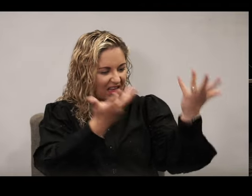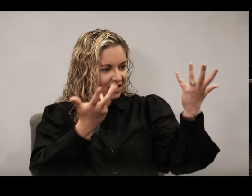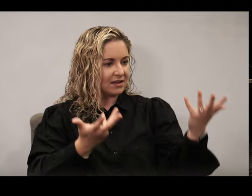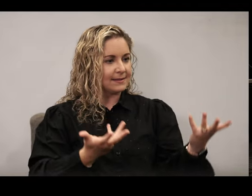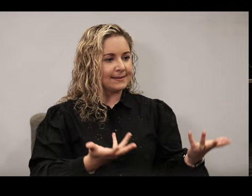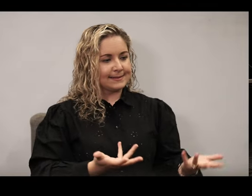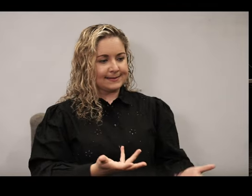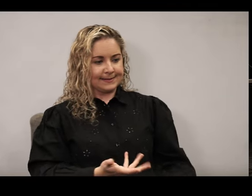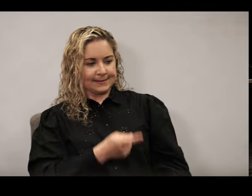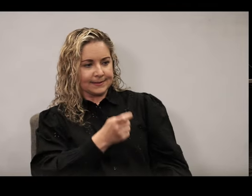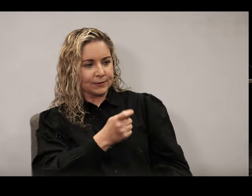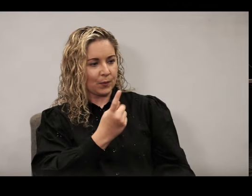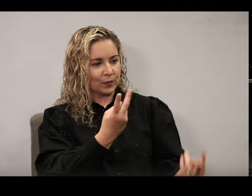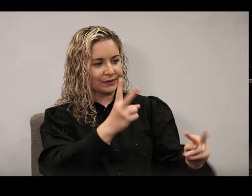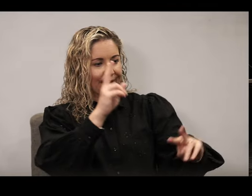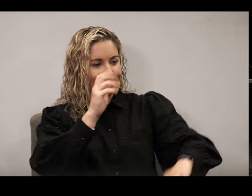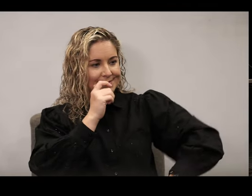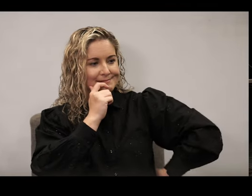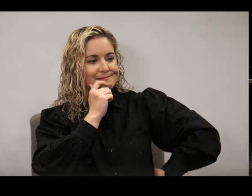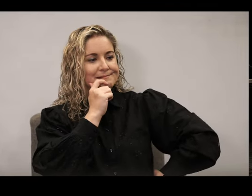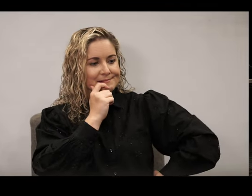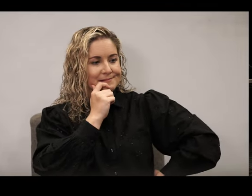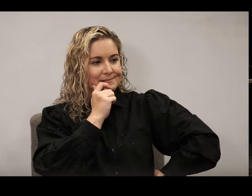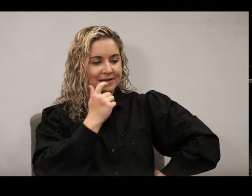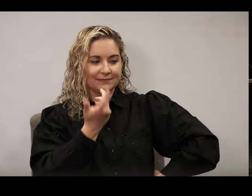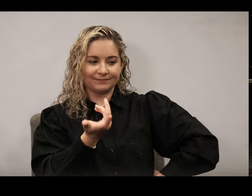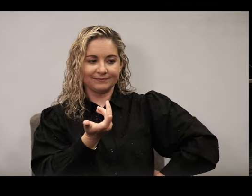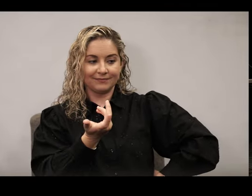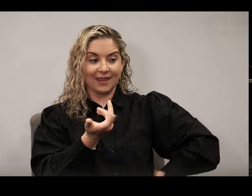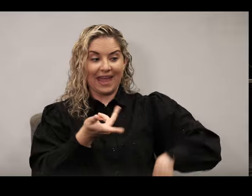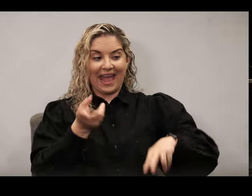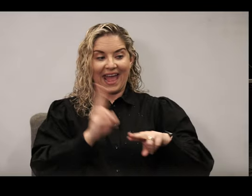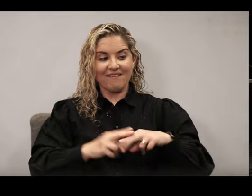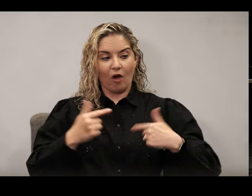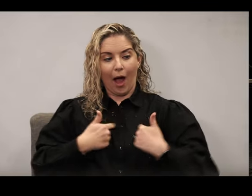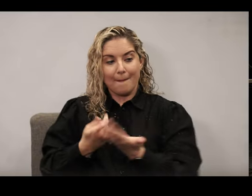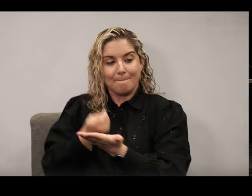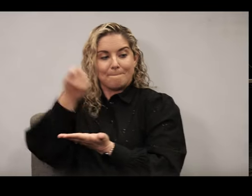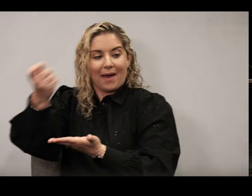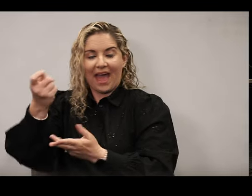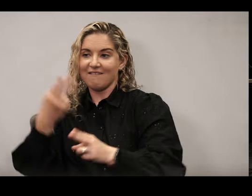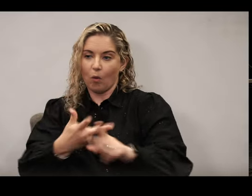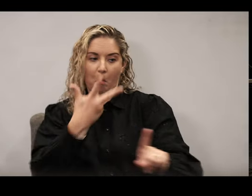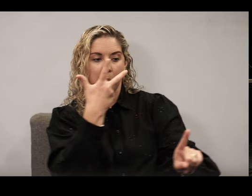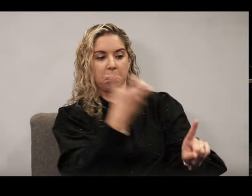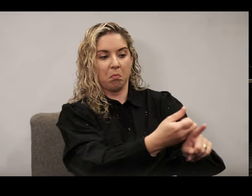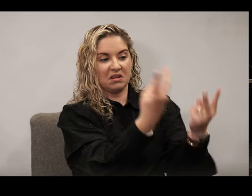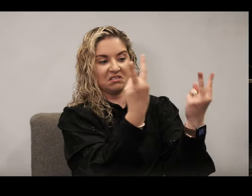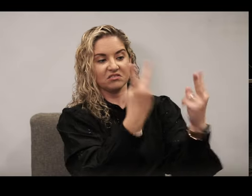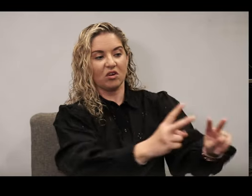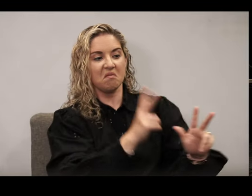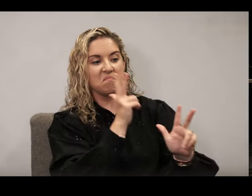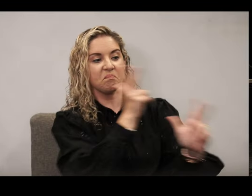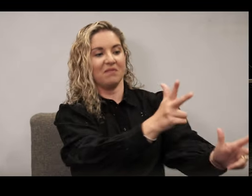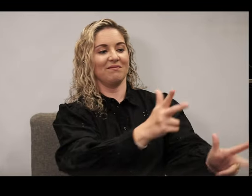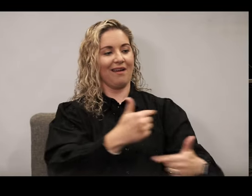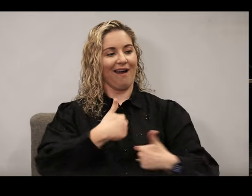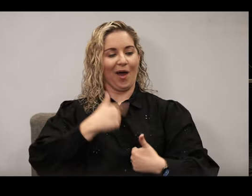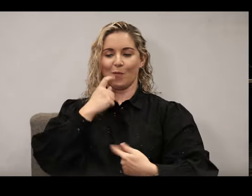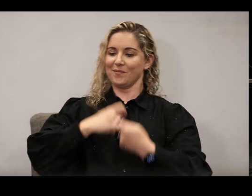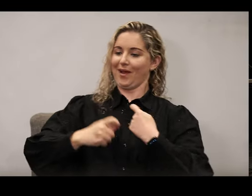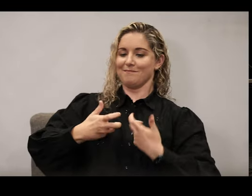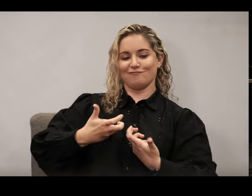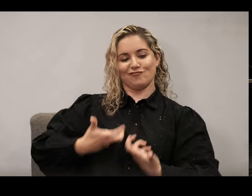they die, you're looking at a significant positive uplift in your personal finances. And so the